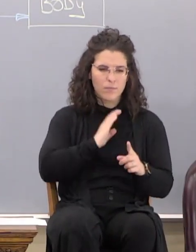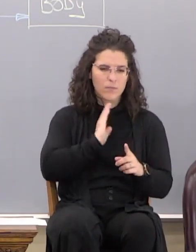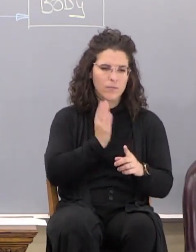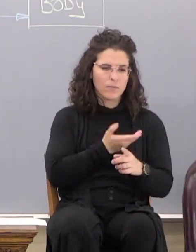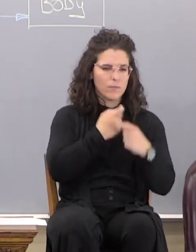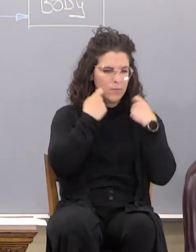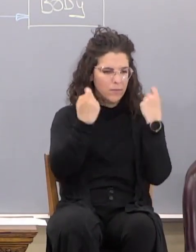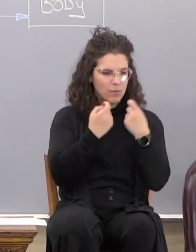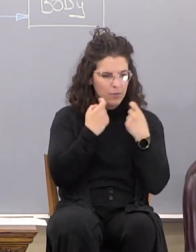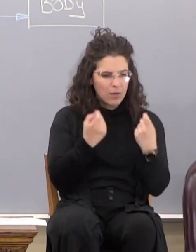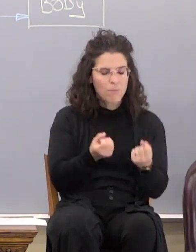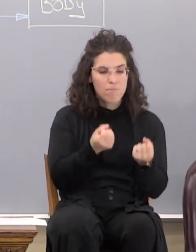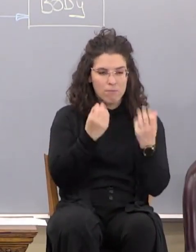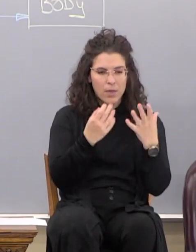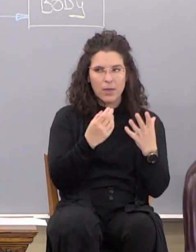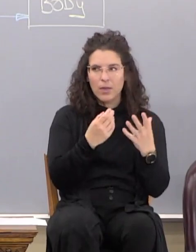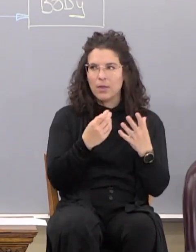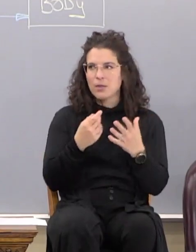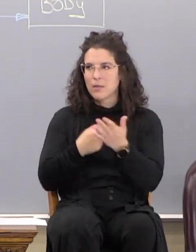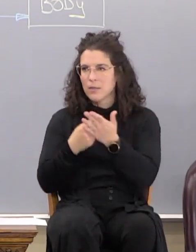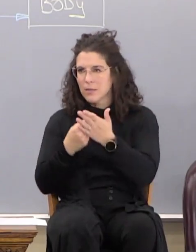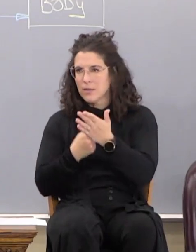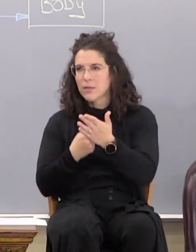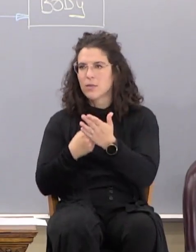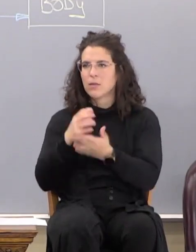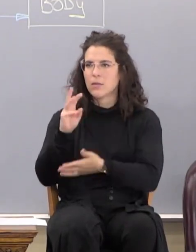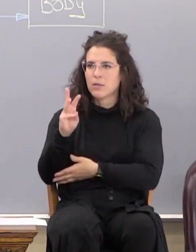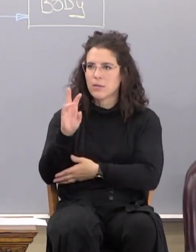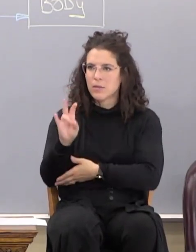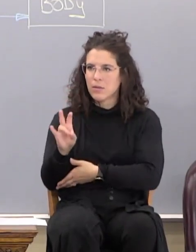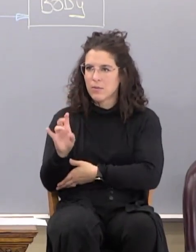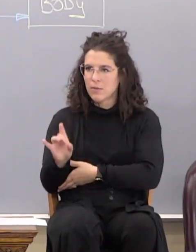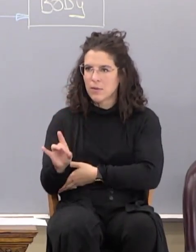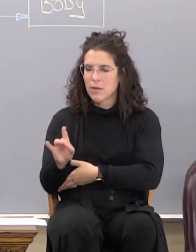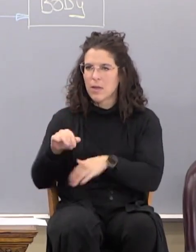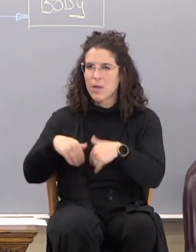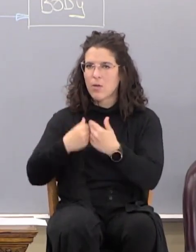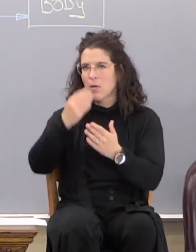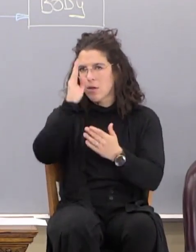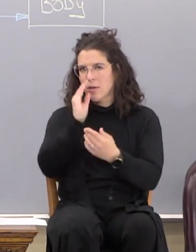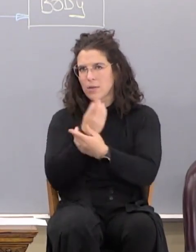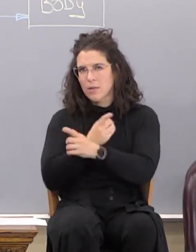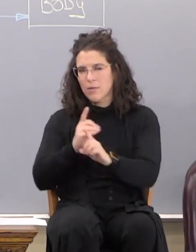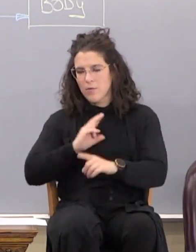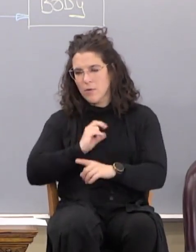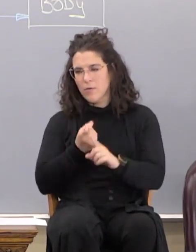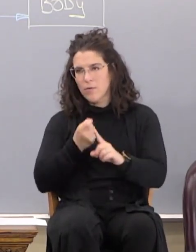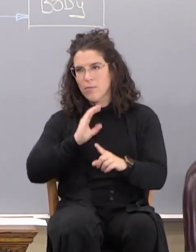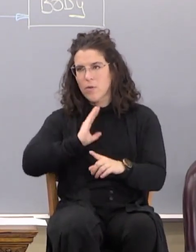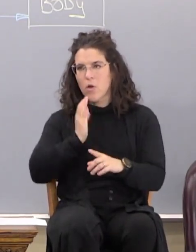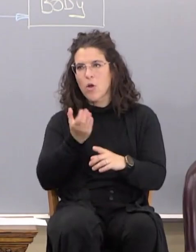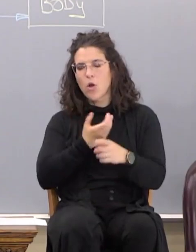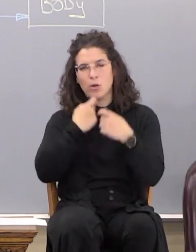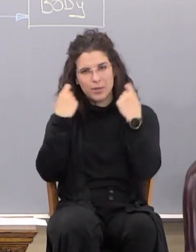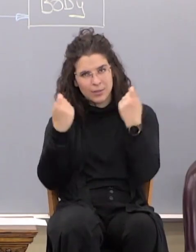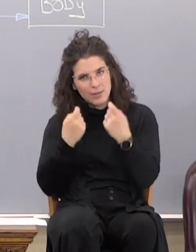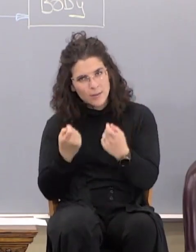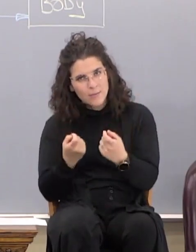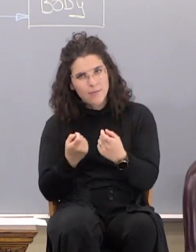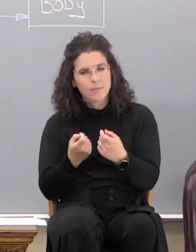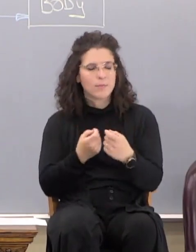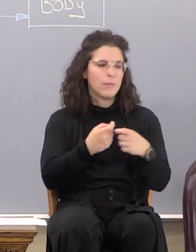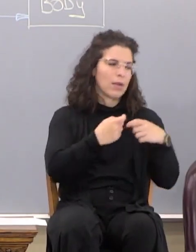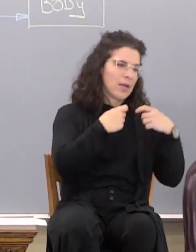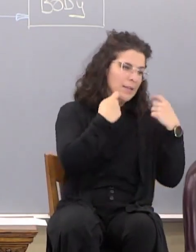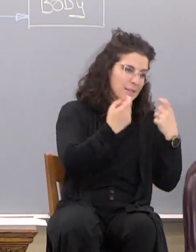plural, into the discussion he has in chapter 6, 7, and 8 about how God has delivered us from our sin. Now, the difference between